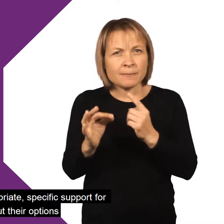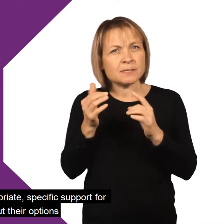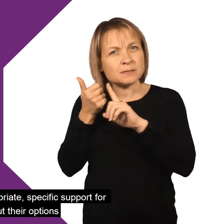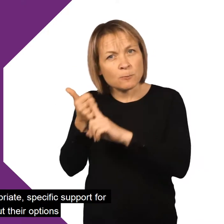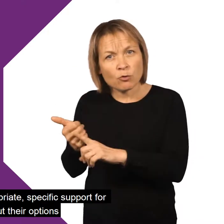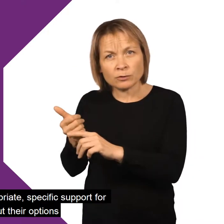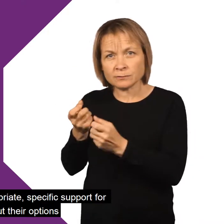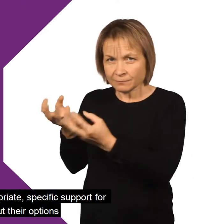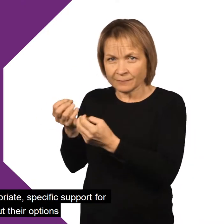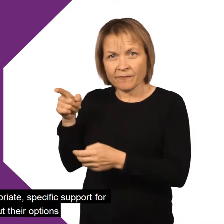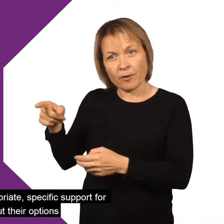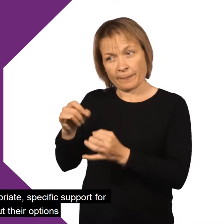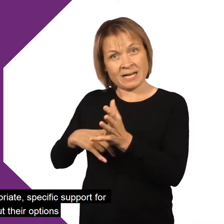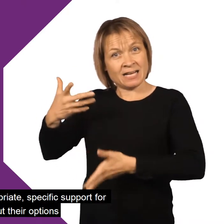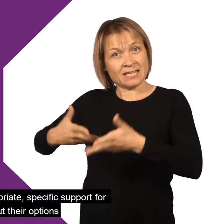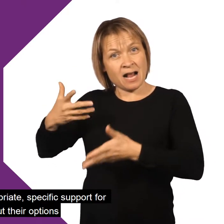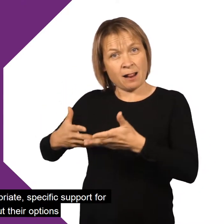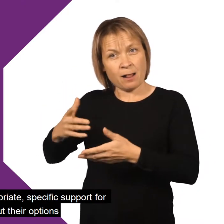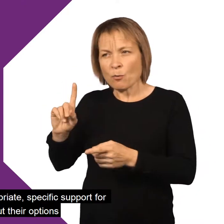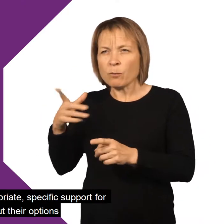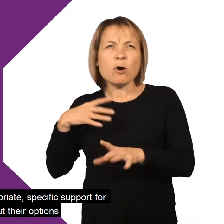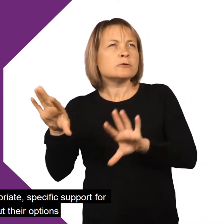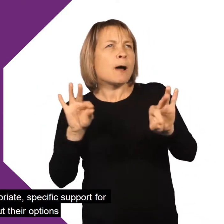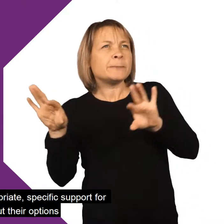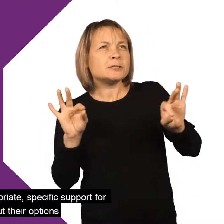specific support for BSL users about their options